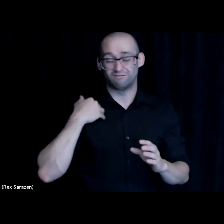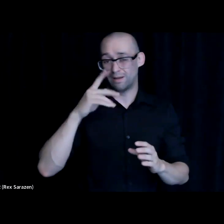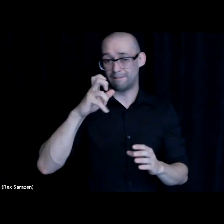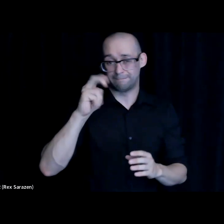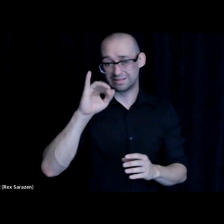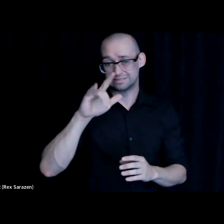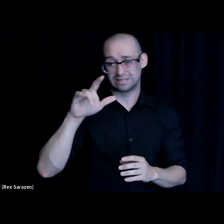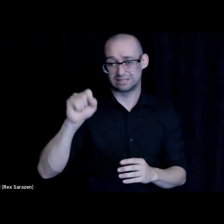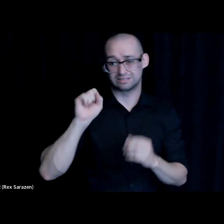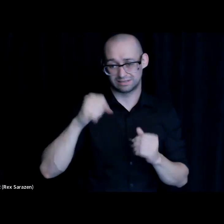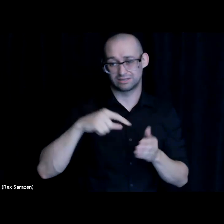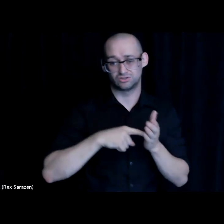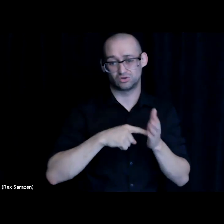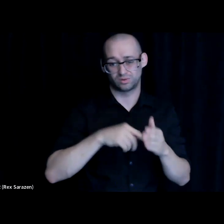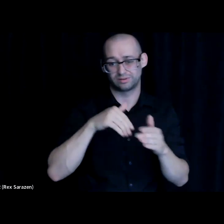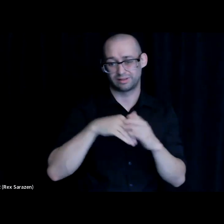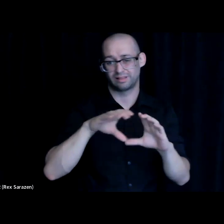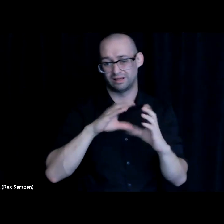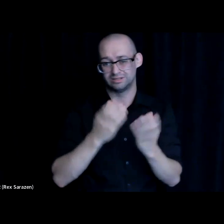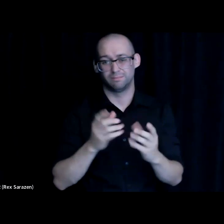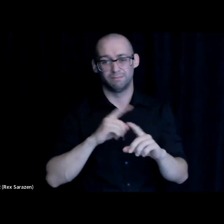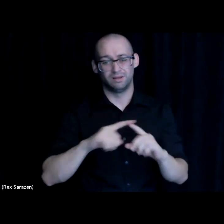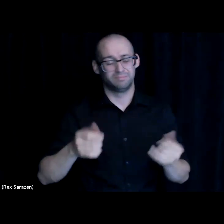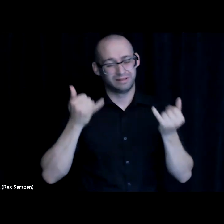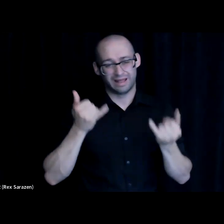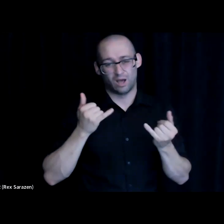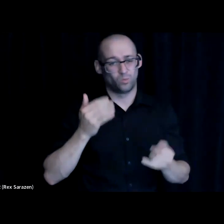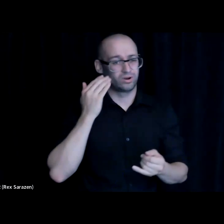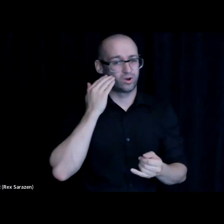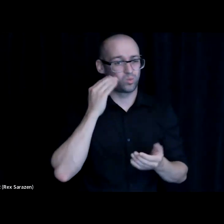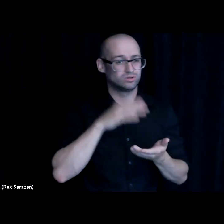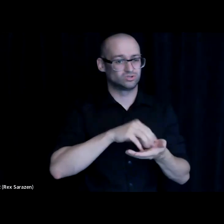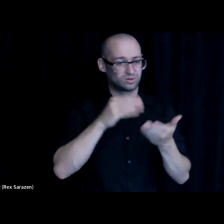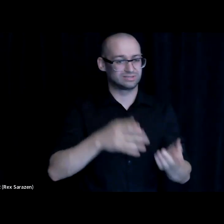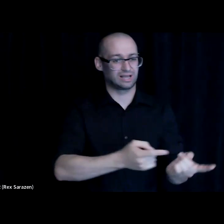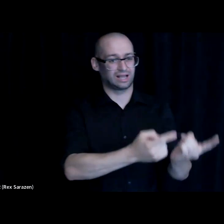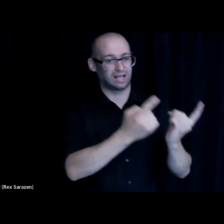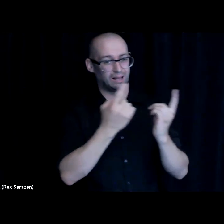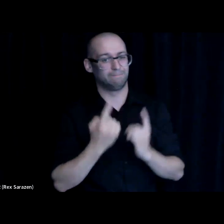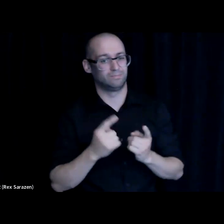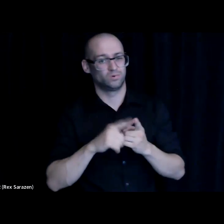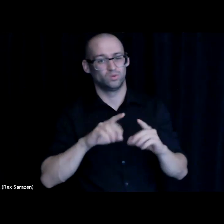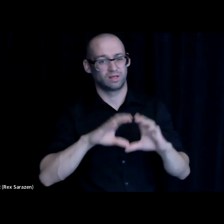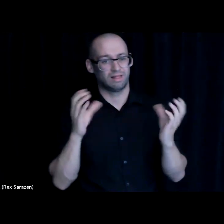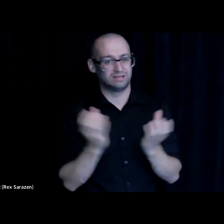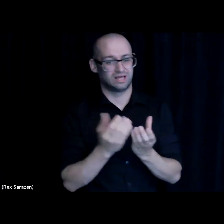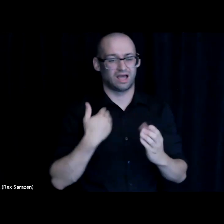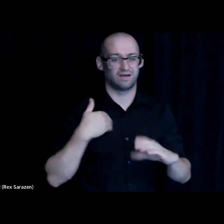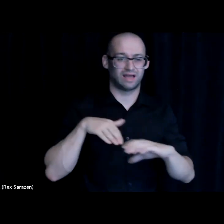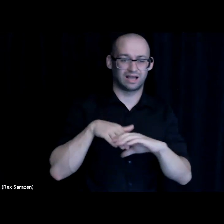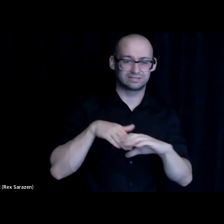Similarly, our faculty actually, knowing now that our students come to class with these devices, and have access to the internet when they go